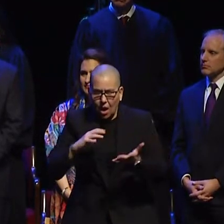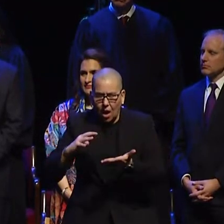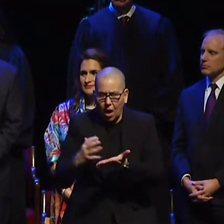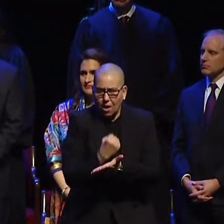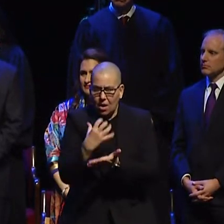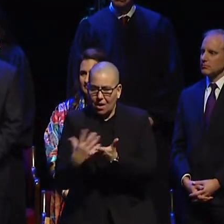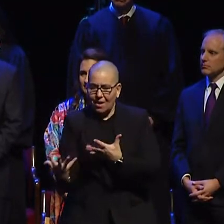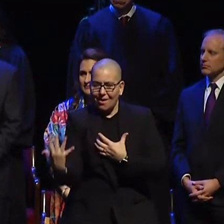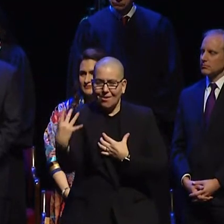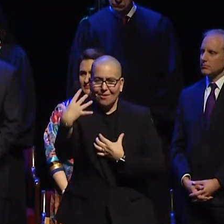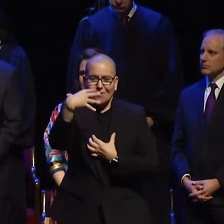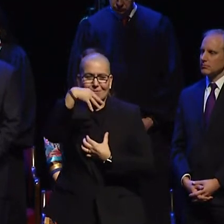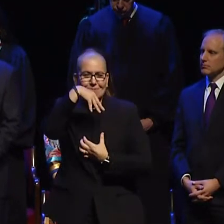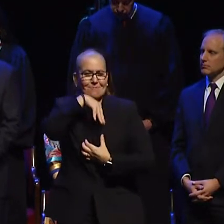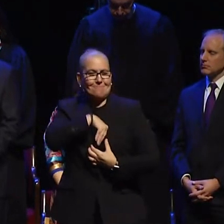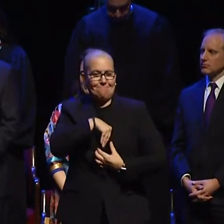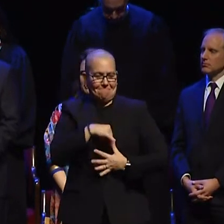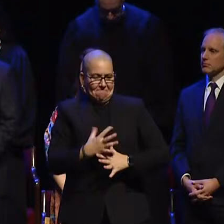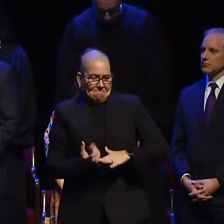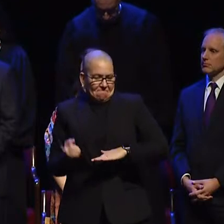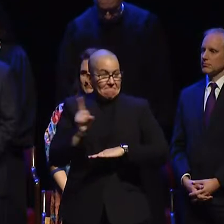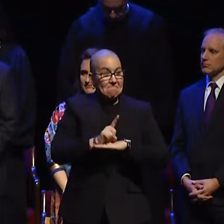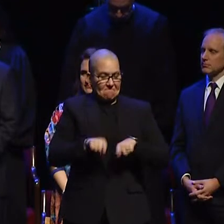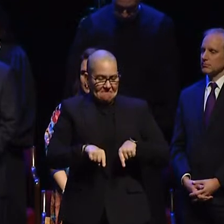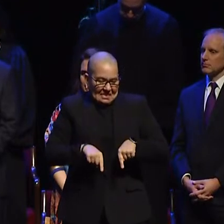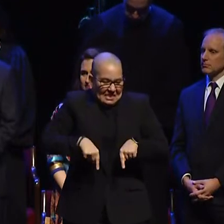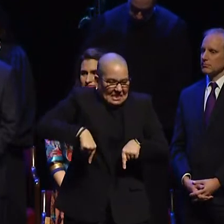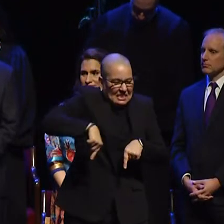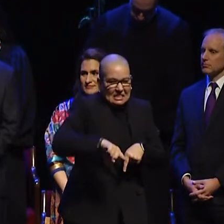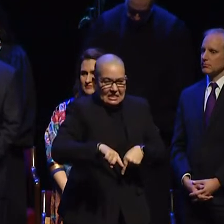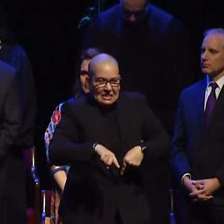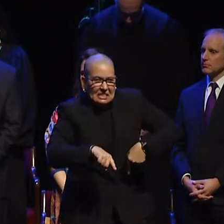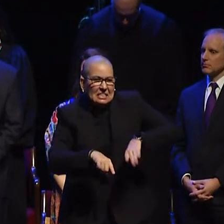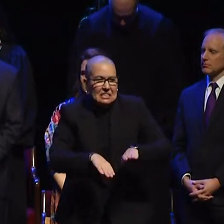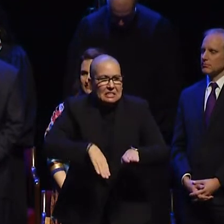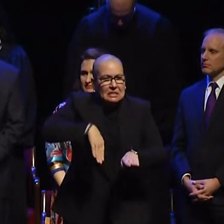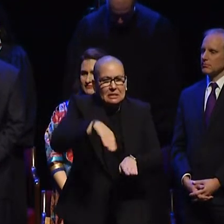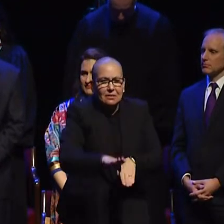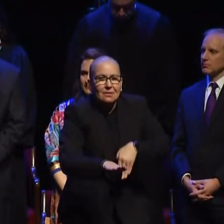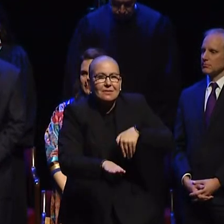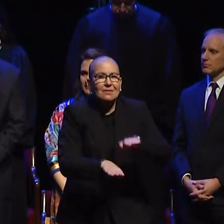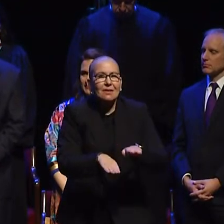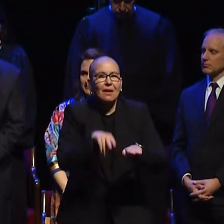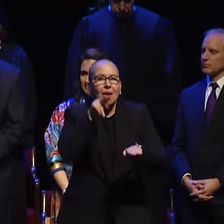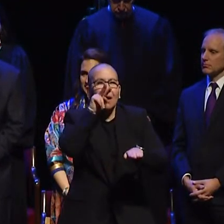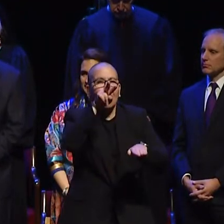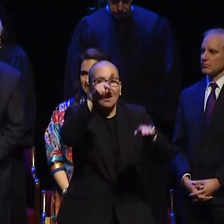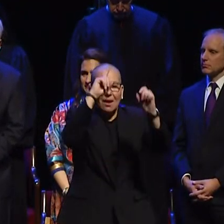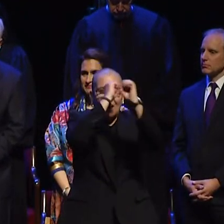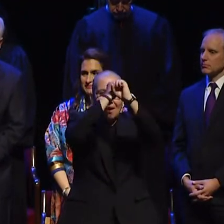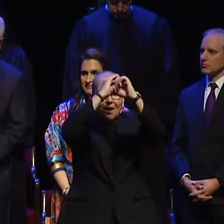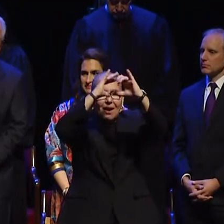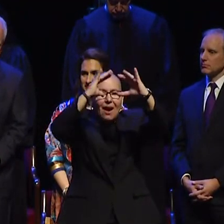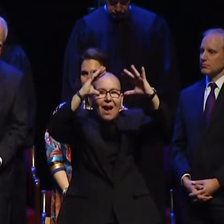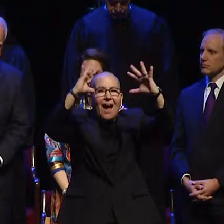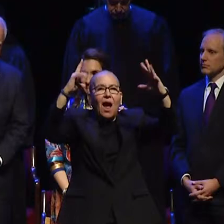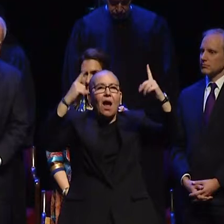step across the threshold and see a vision for the future that can take shape at